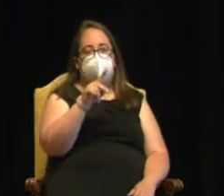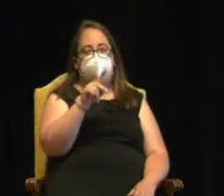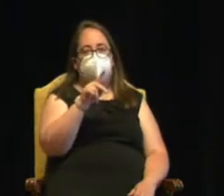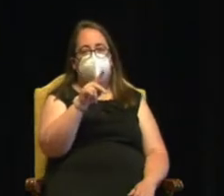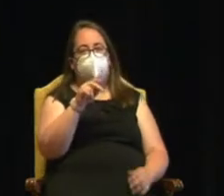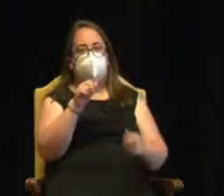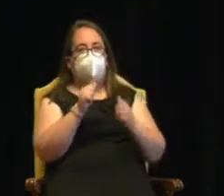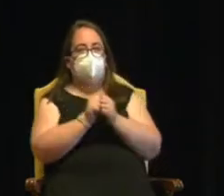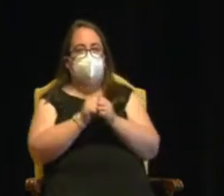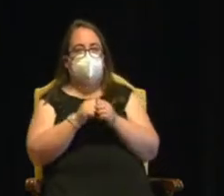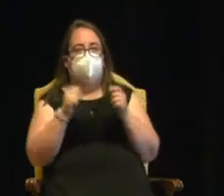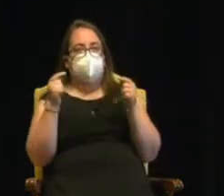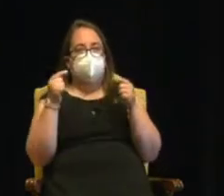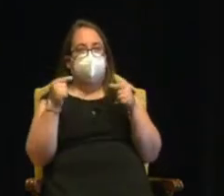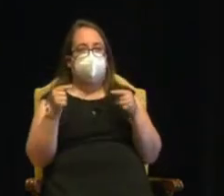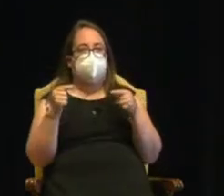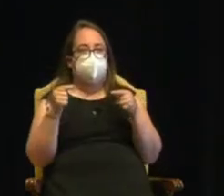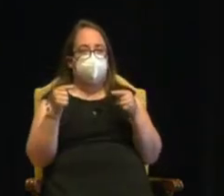against,